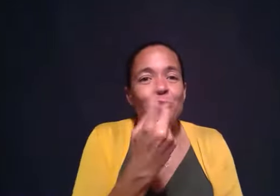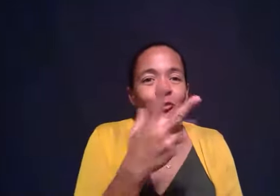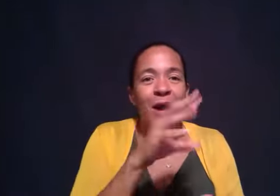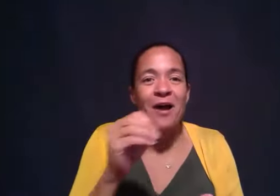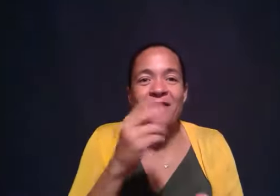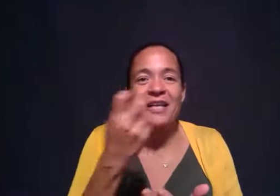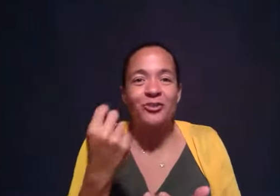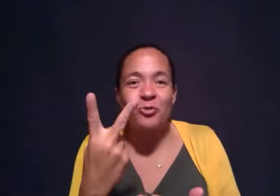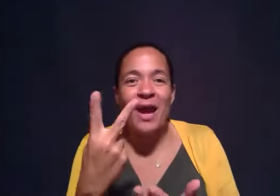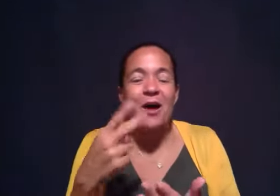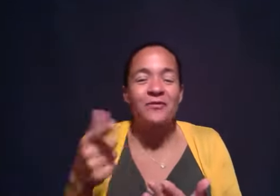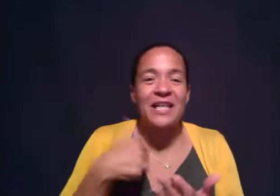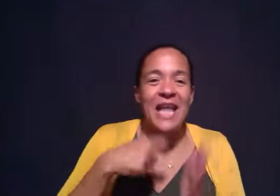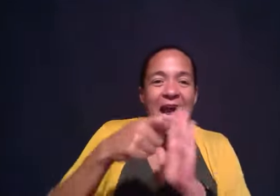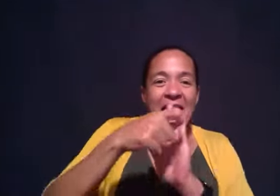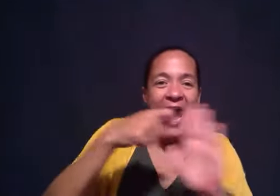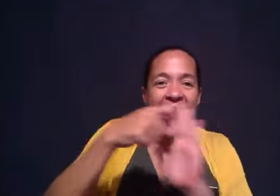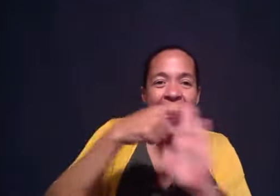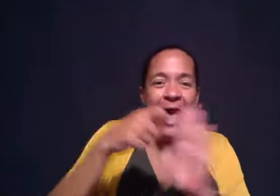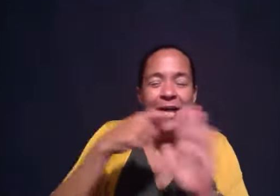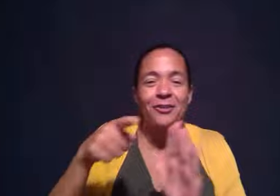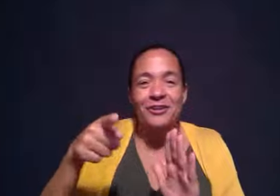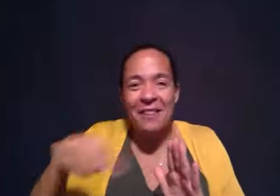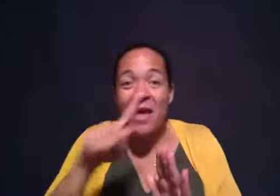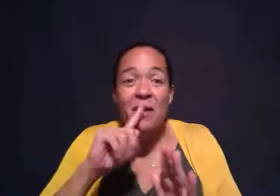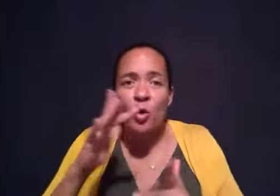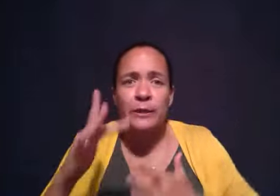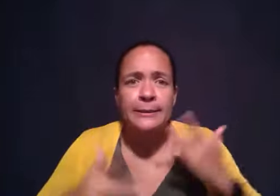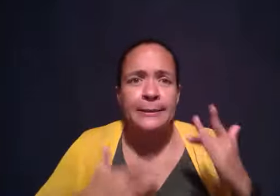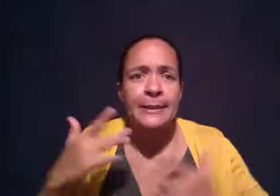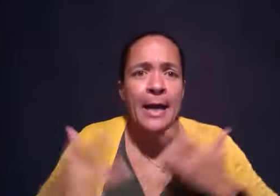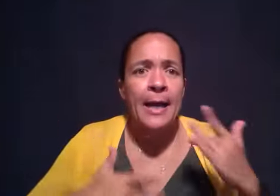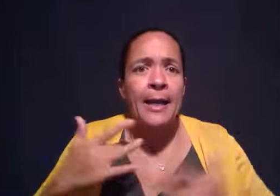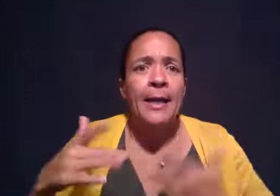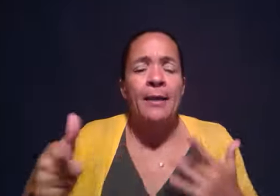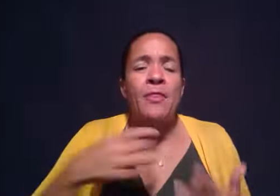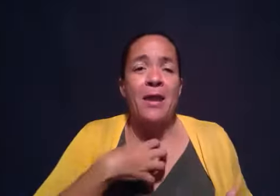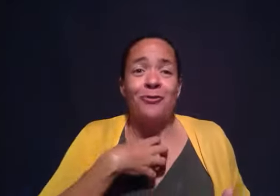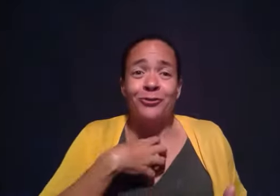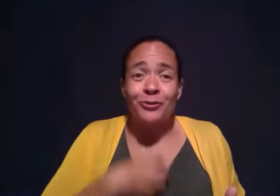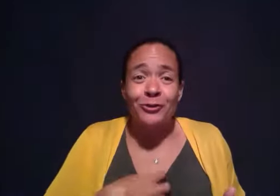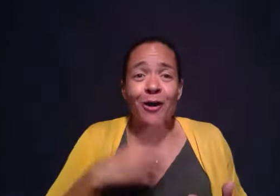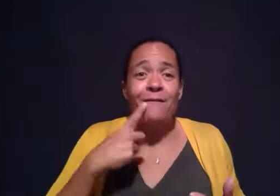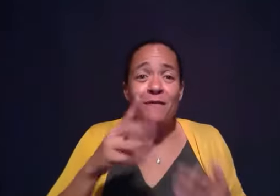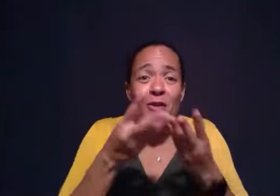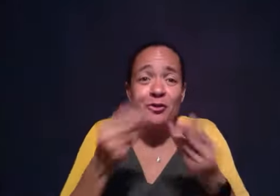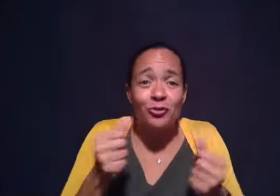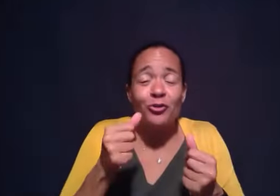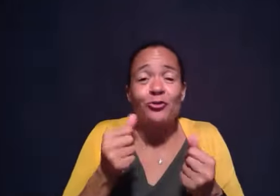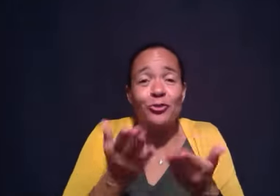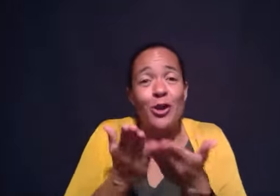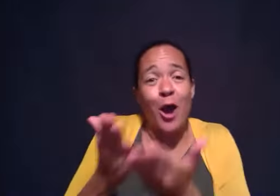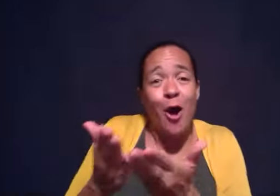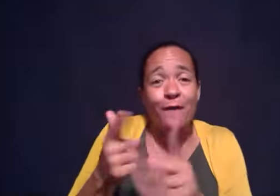excited. They were starving to death for the solution that we offer in Alcoholics Anonymous. And they